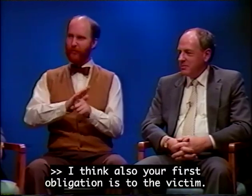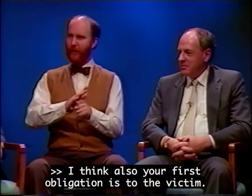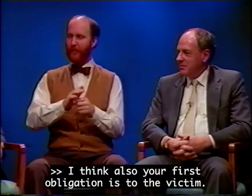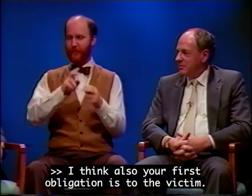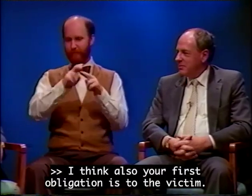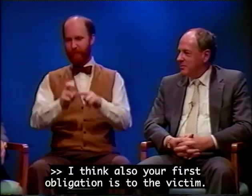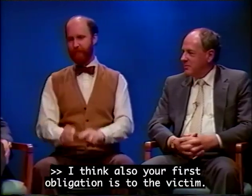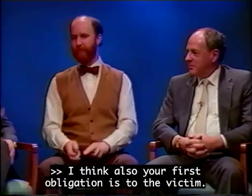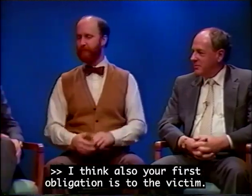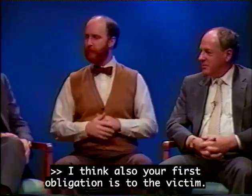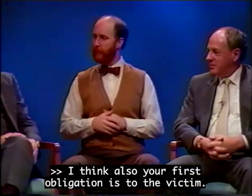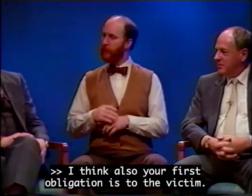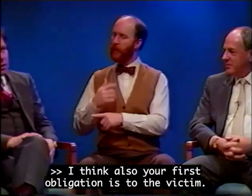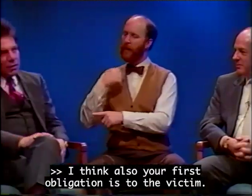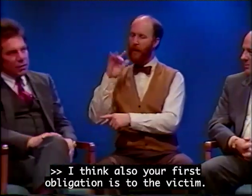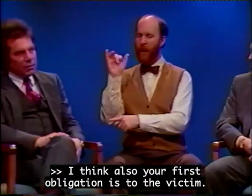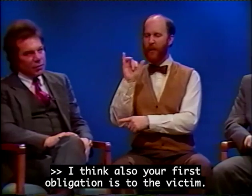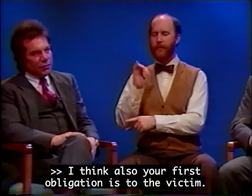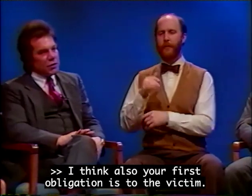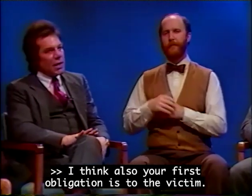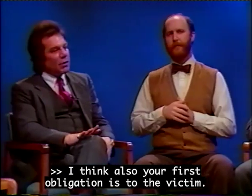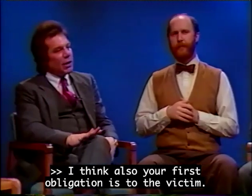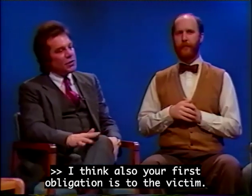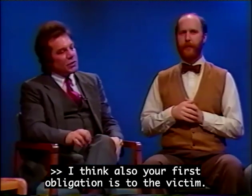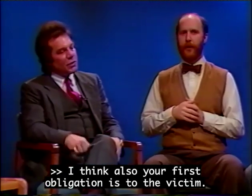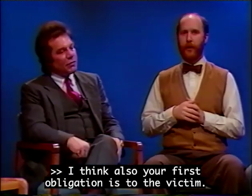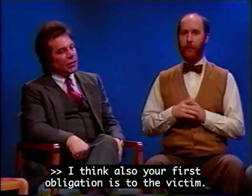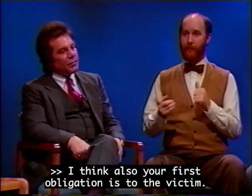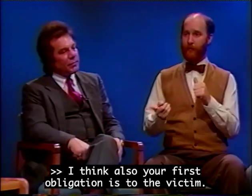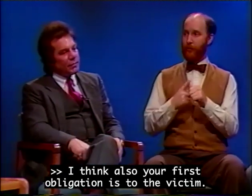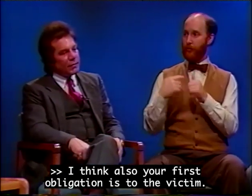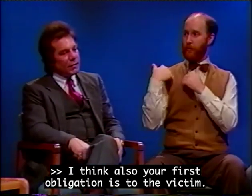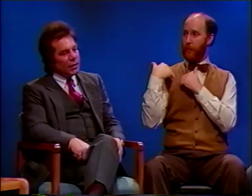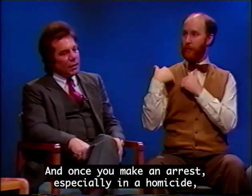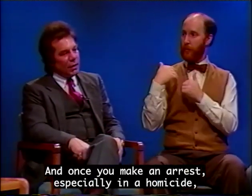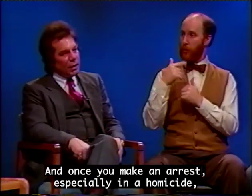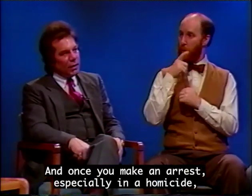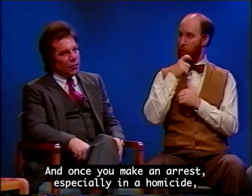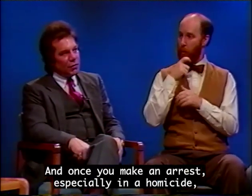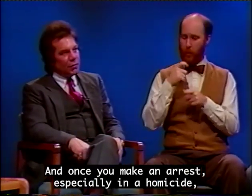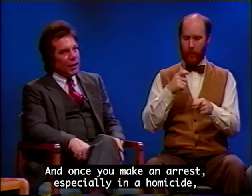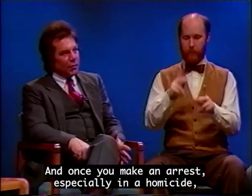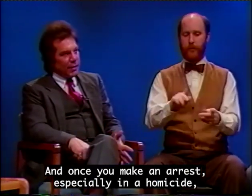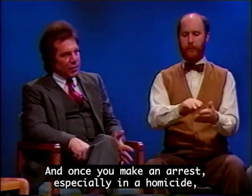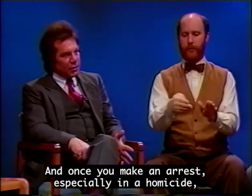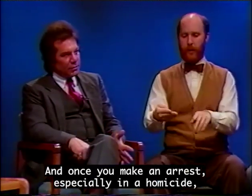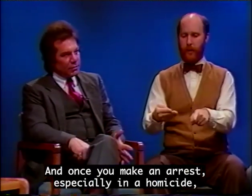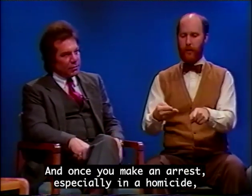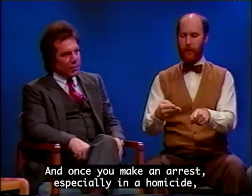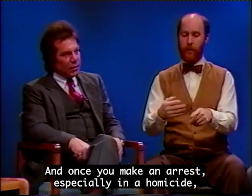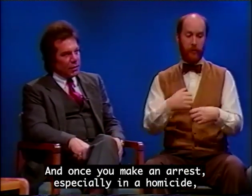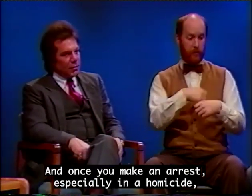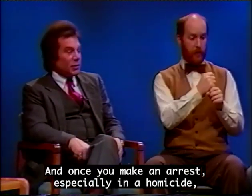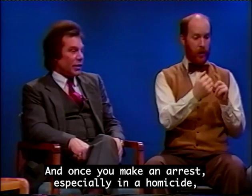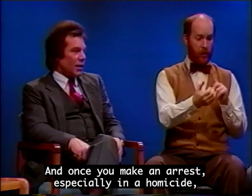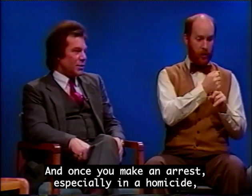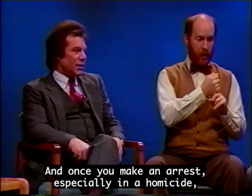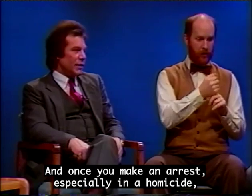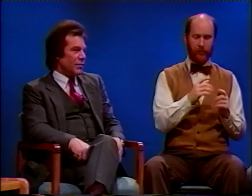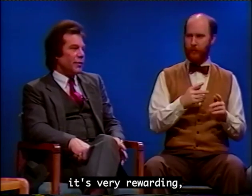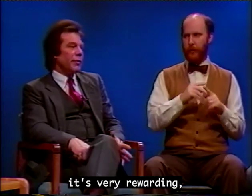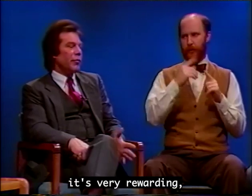I think also your first obligation is to the victim, and once you make an arrest, especially